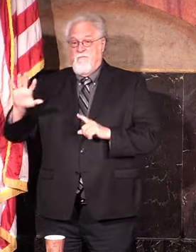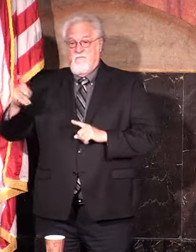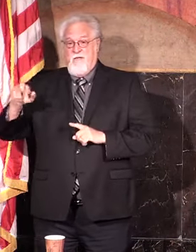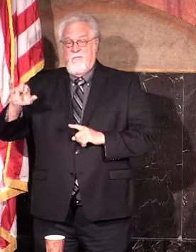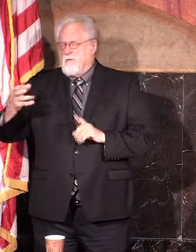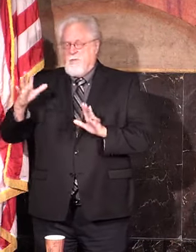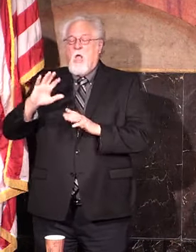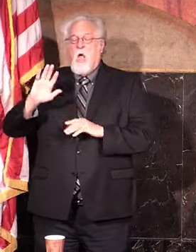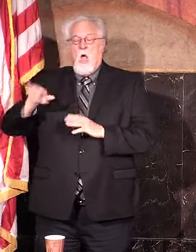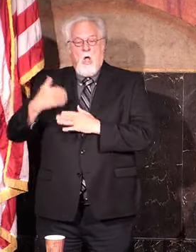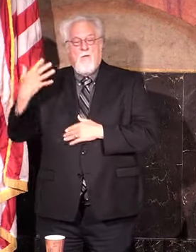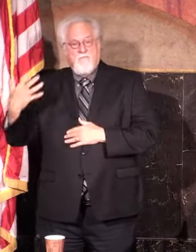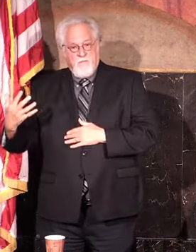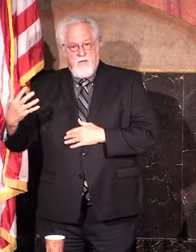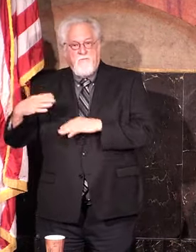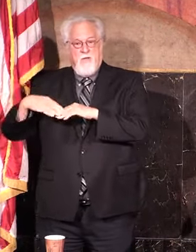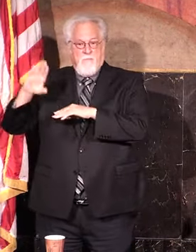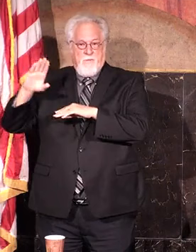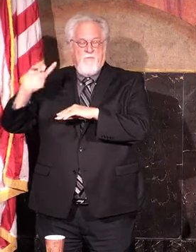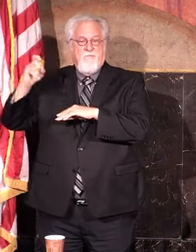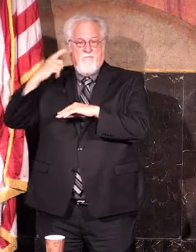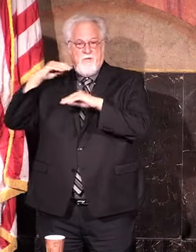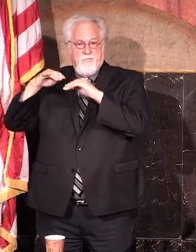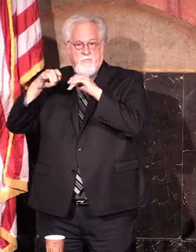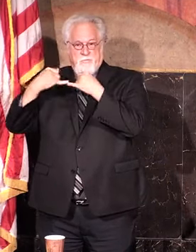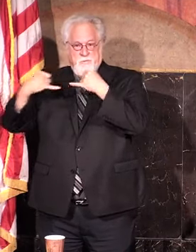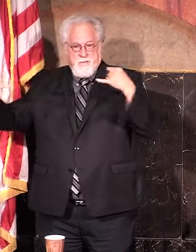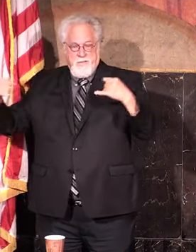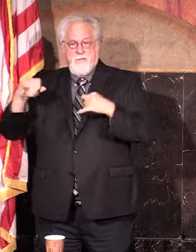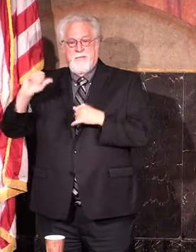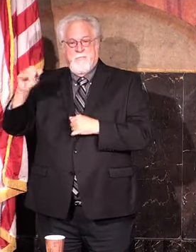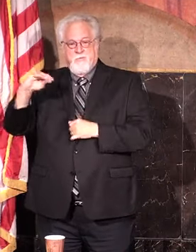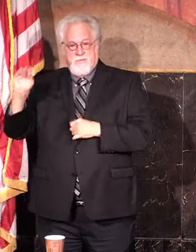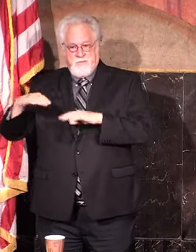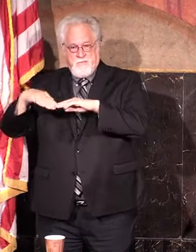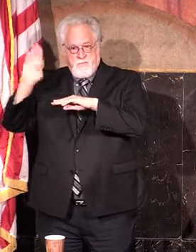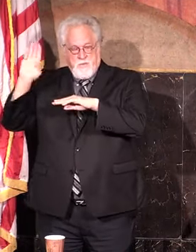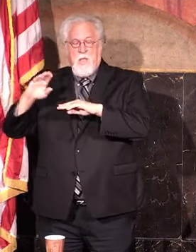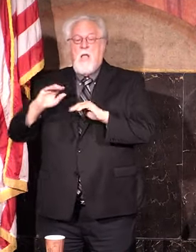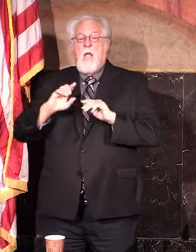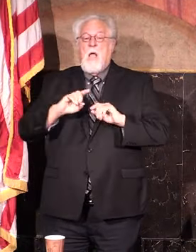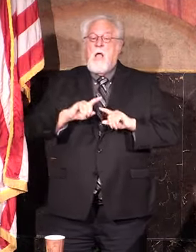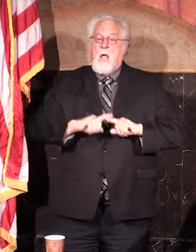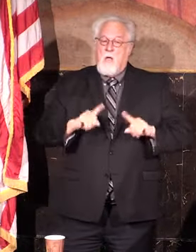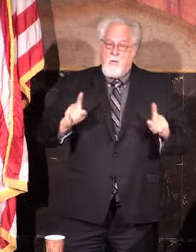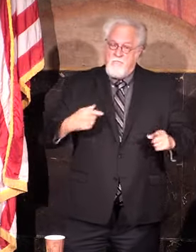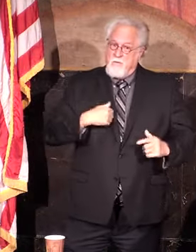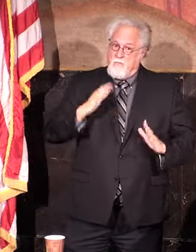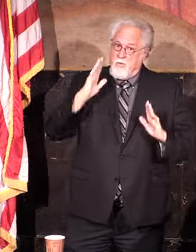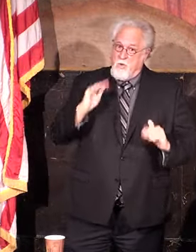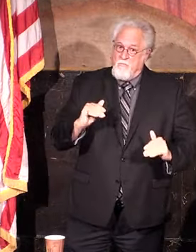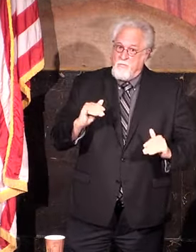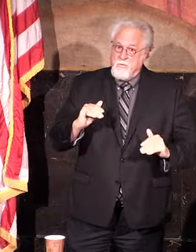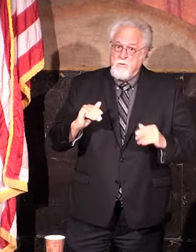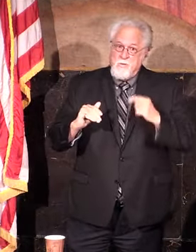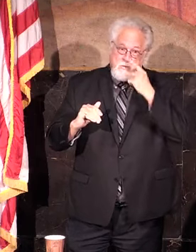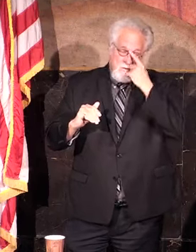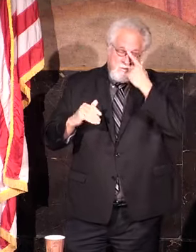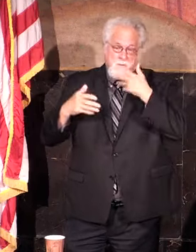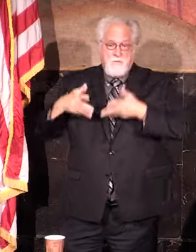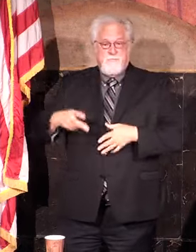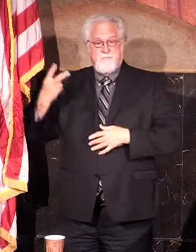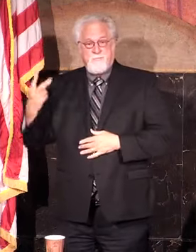all five of our parishes are above the federal threshold of 10%. However, I'm hopeful because at least two